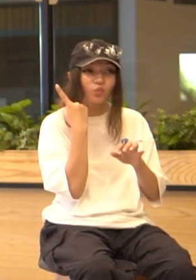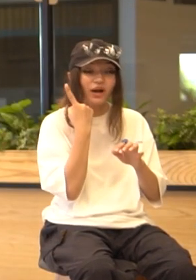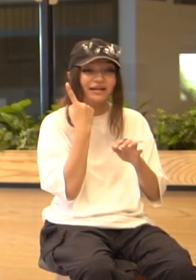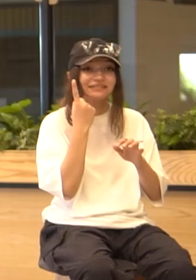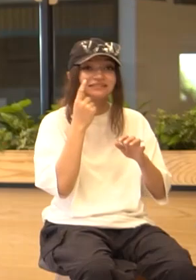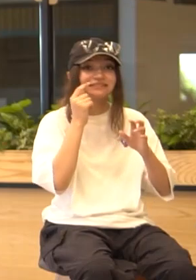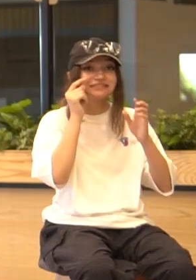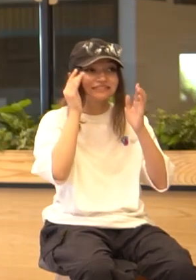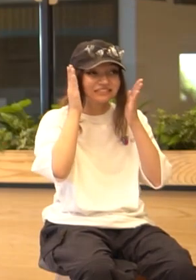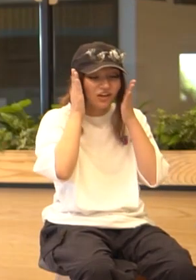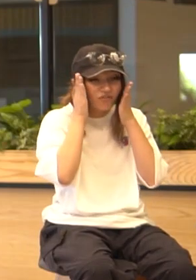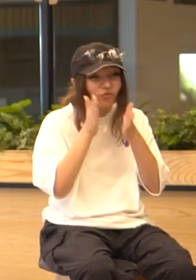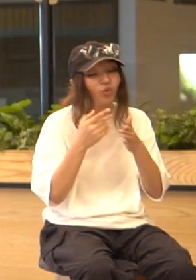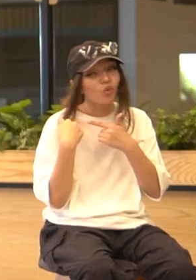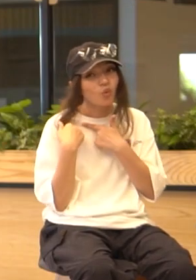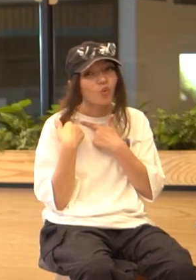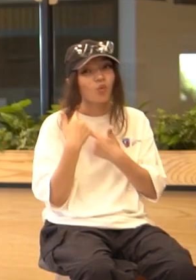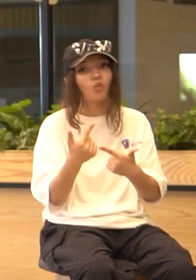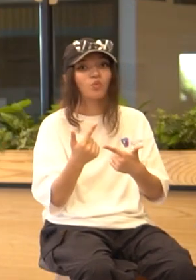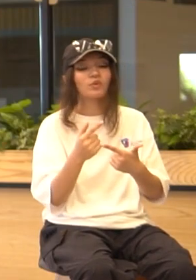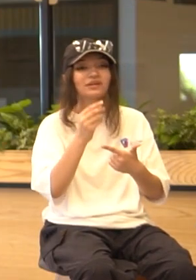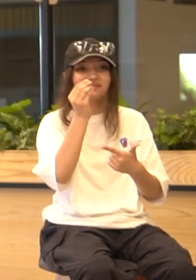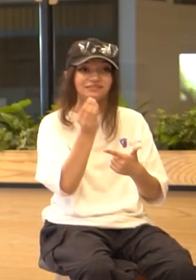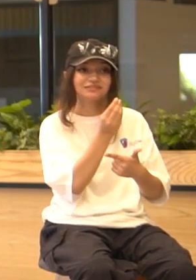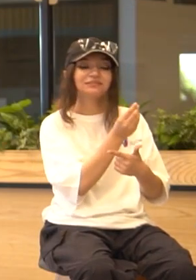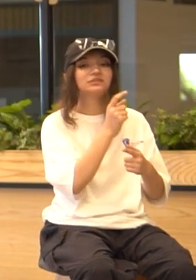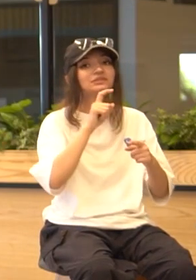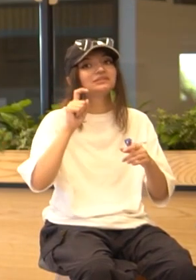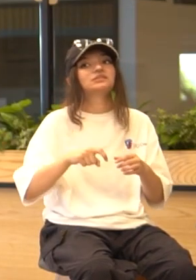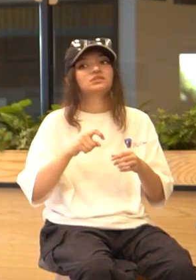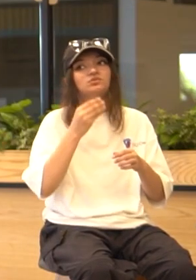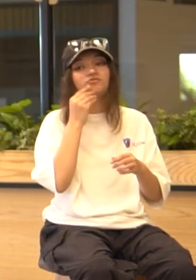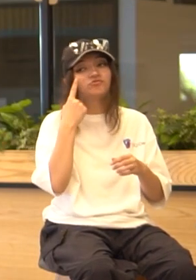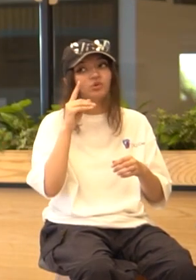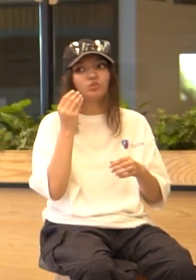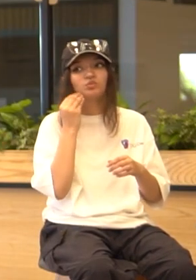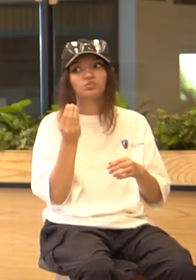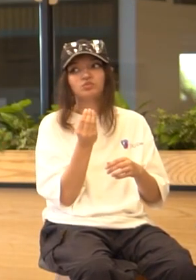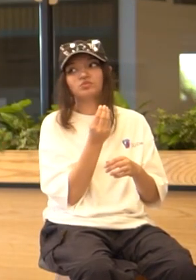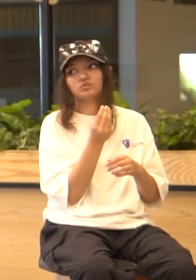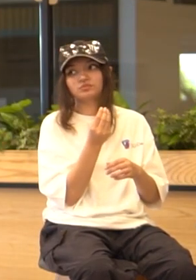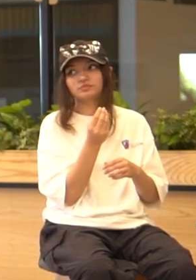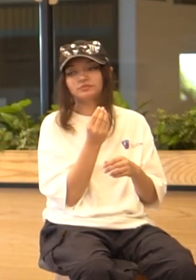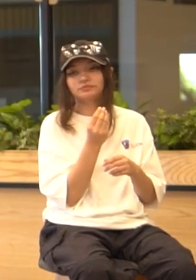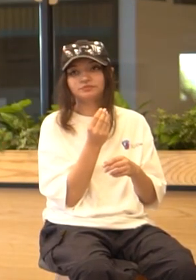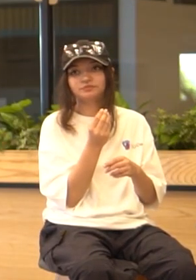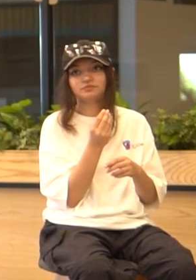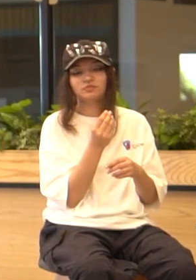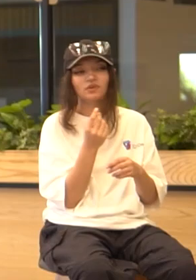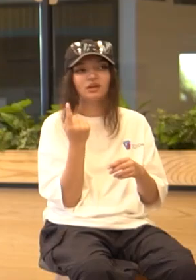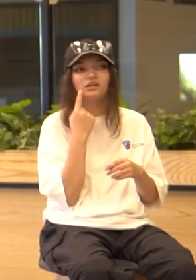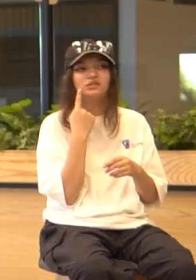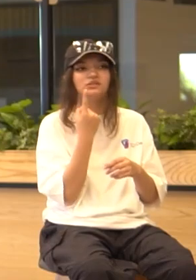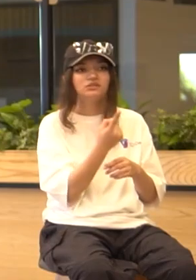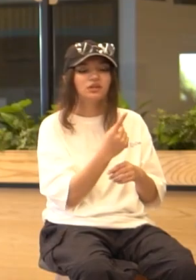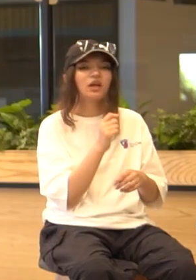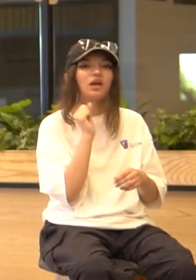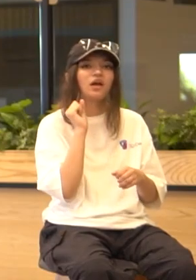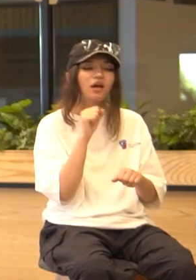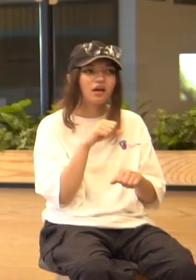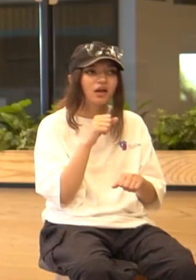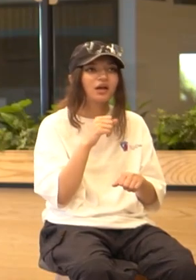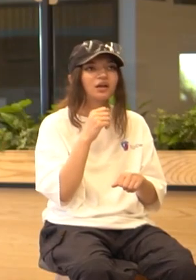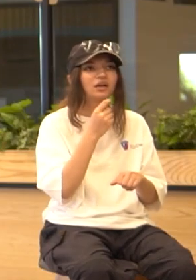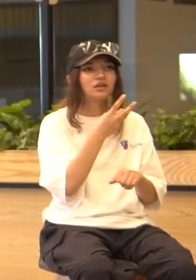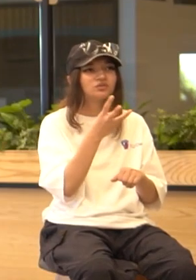some work that's going on in there that's feared as well. Like people are optimizing fonts for use like on your